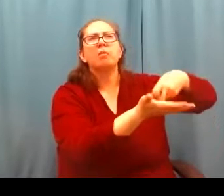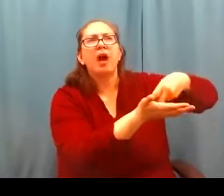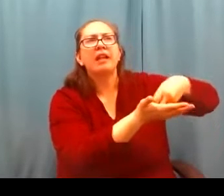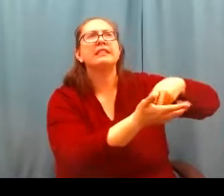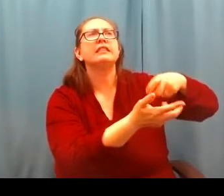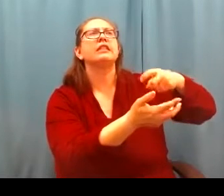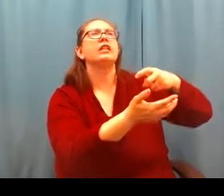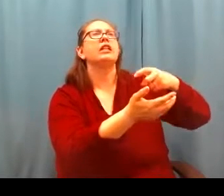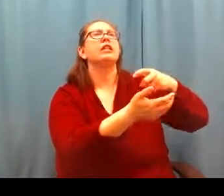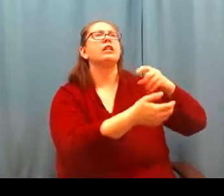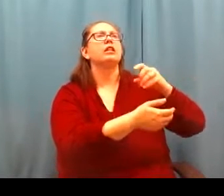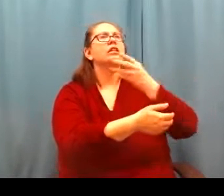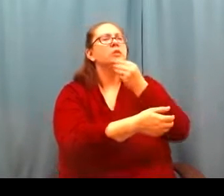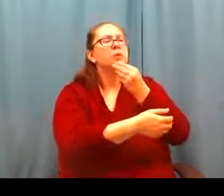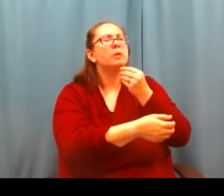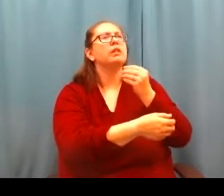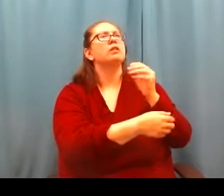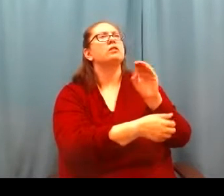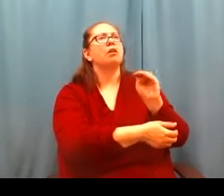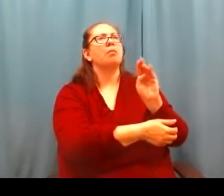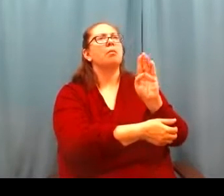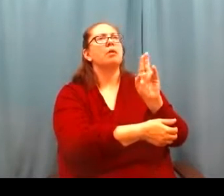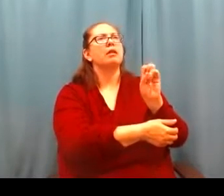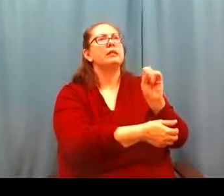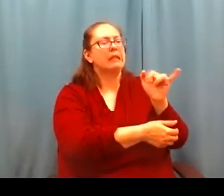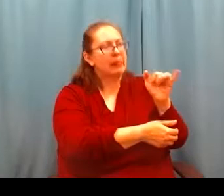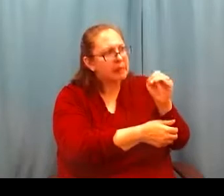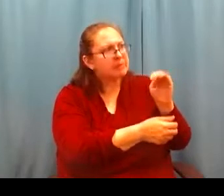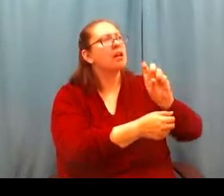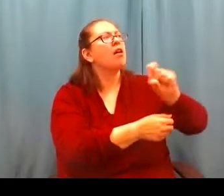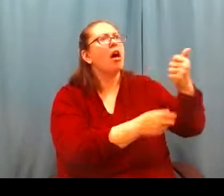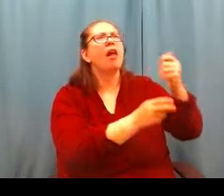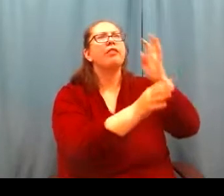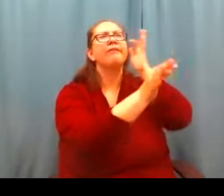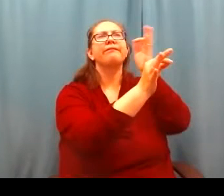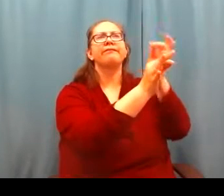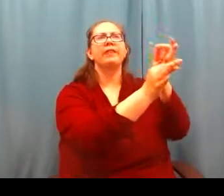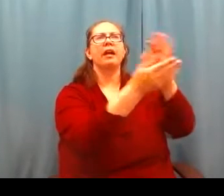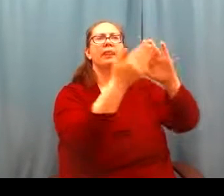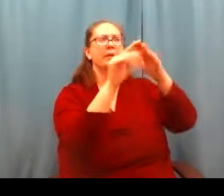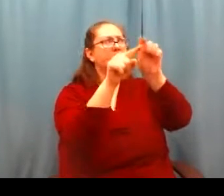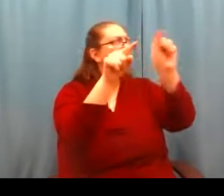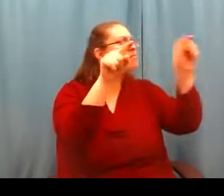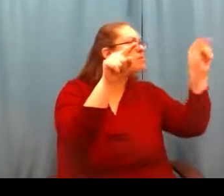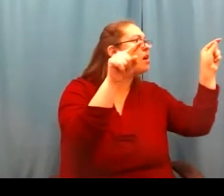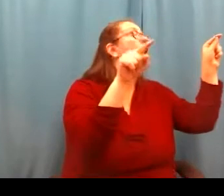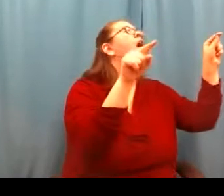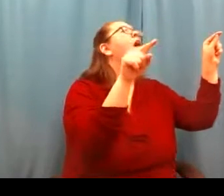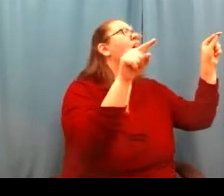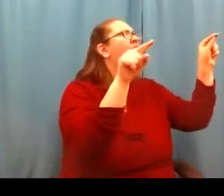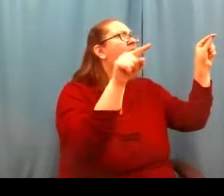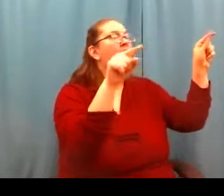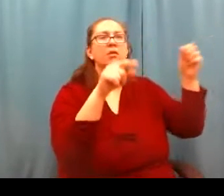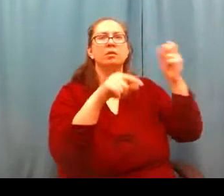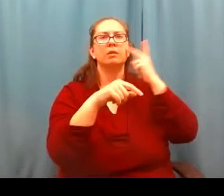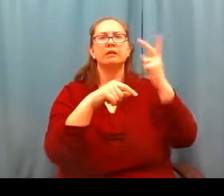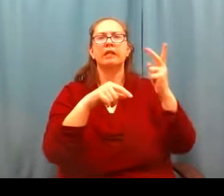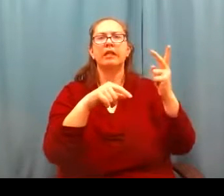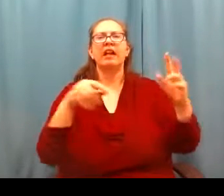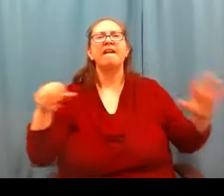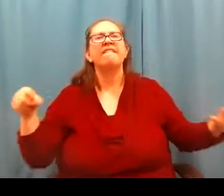as Muslim faith, as well as a few other faith communities, so that we have a full representation